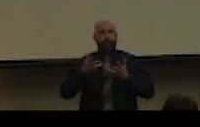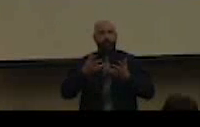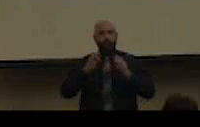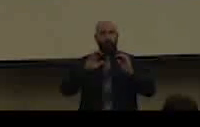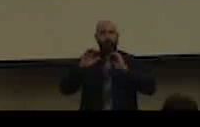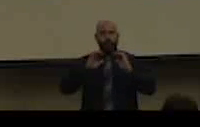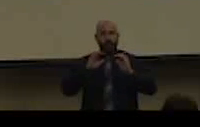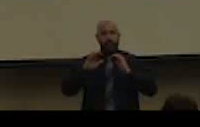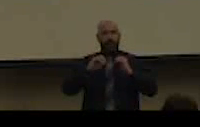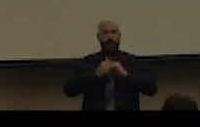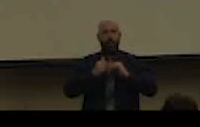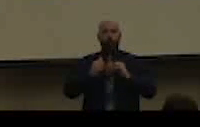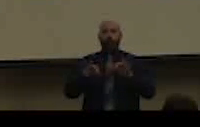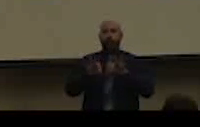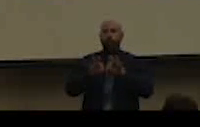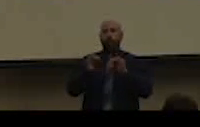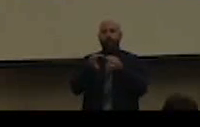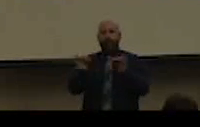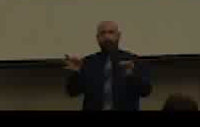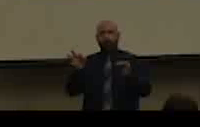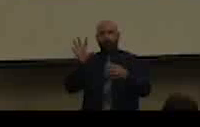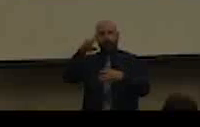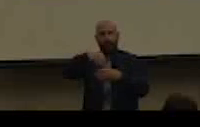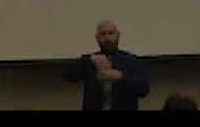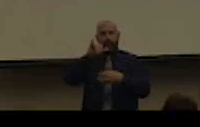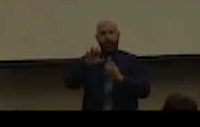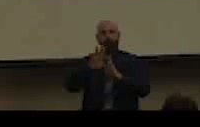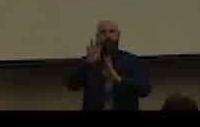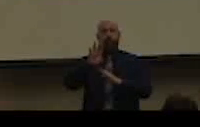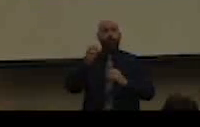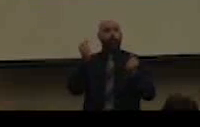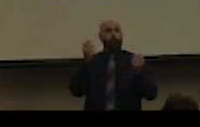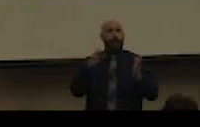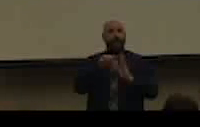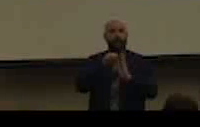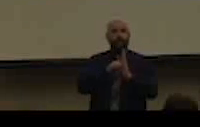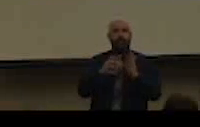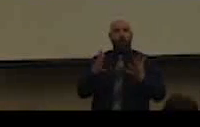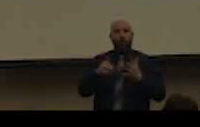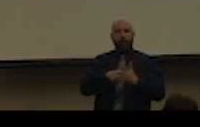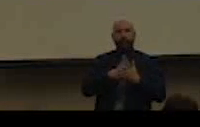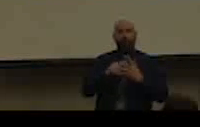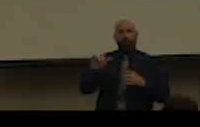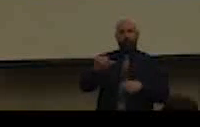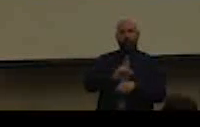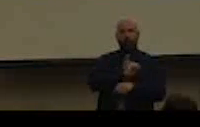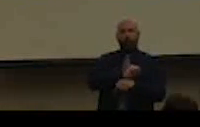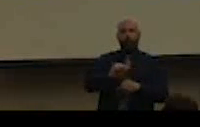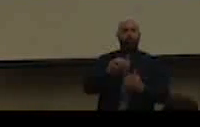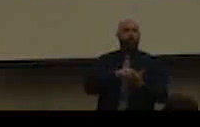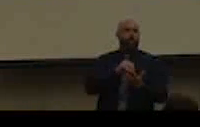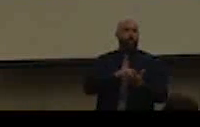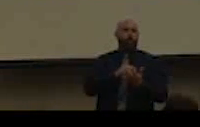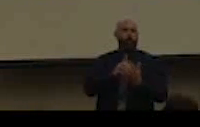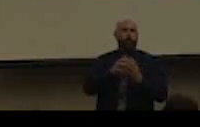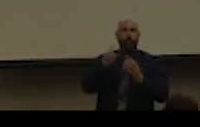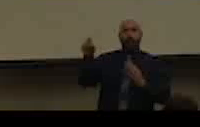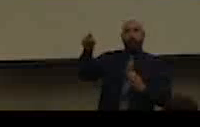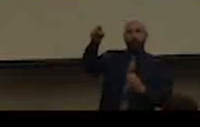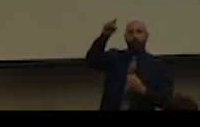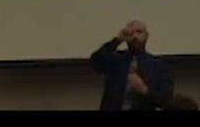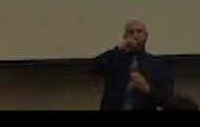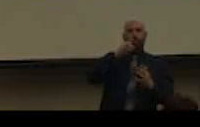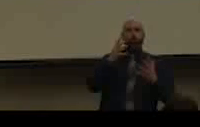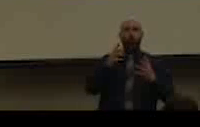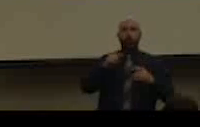development. There are a number of states that have started this work. We are learning as much as we can about those, and we'd like to present back